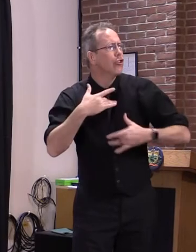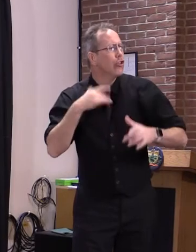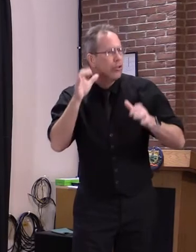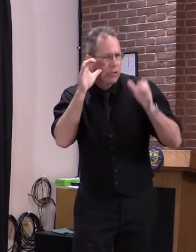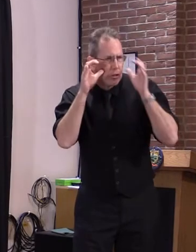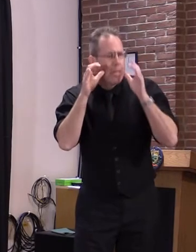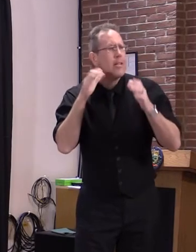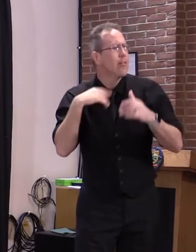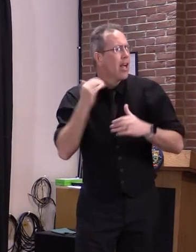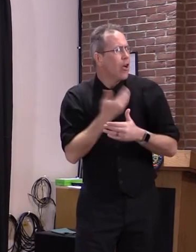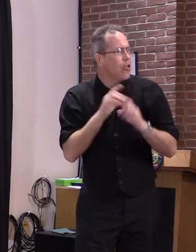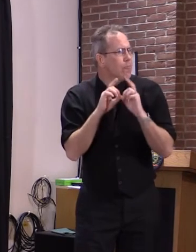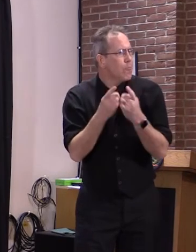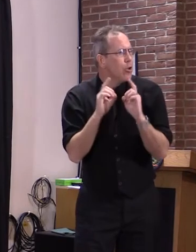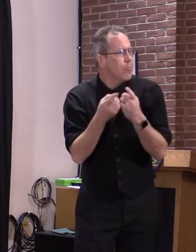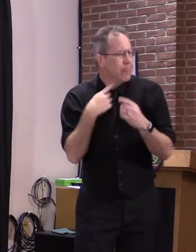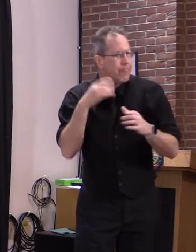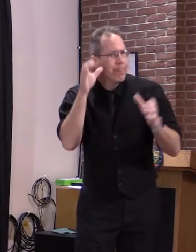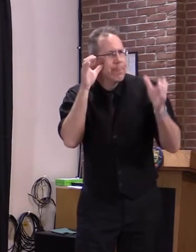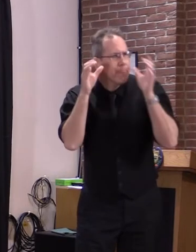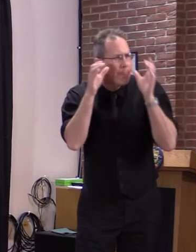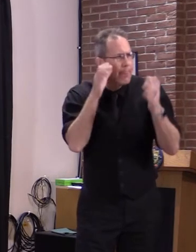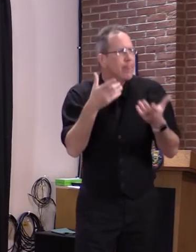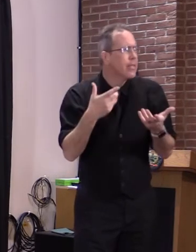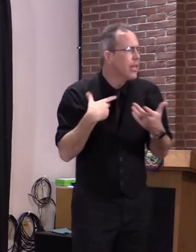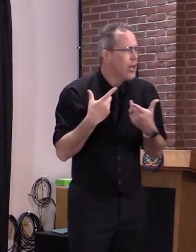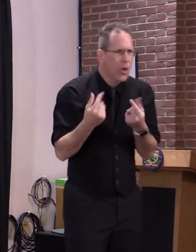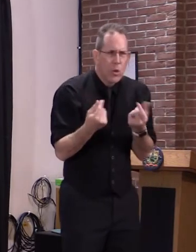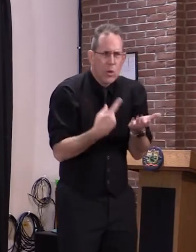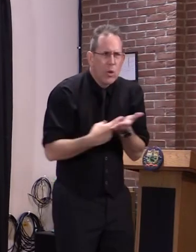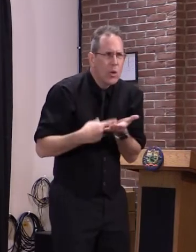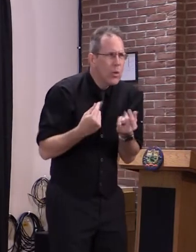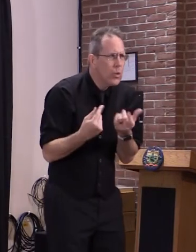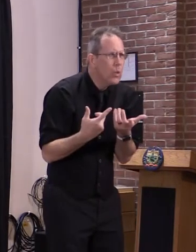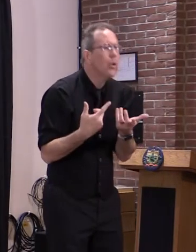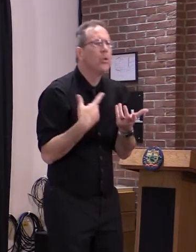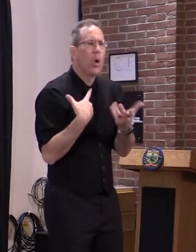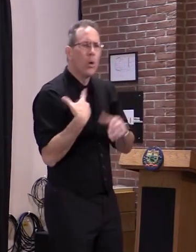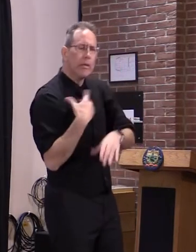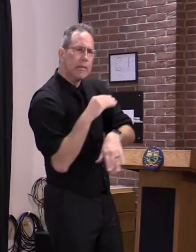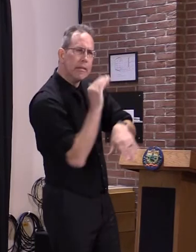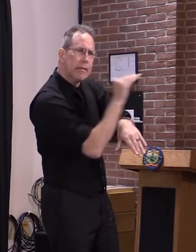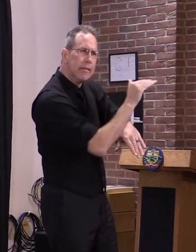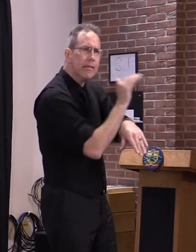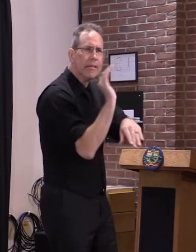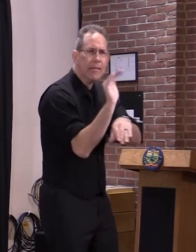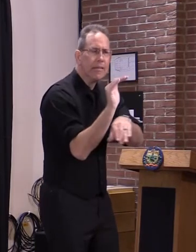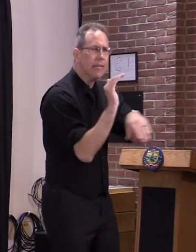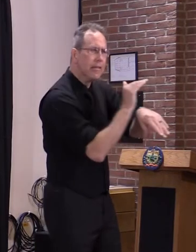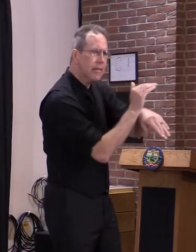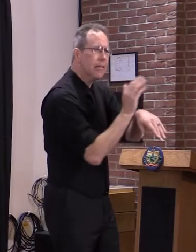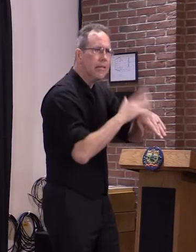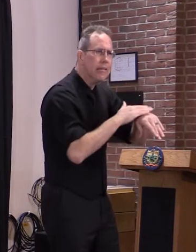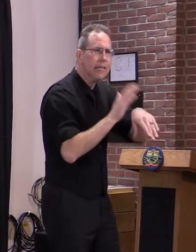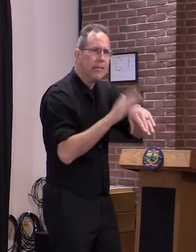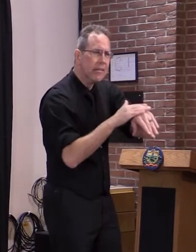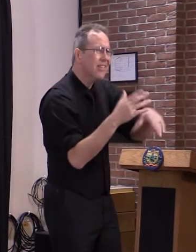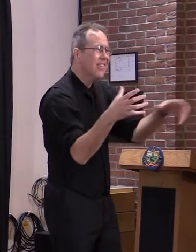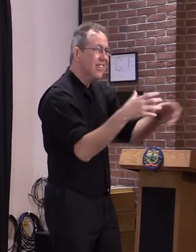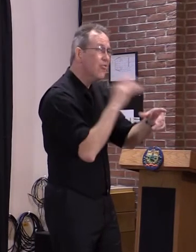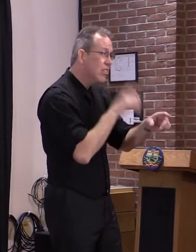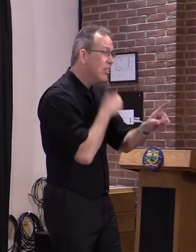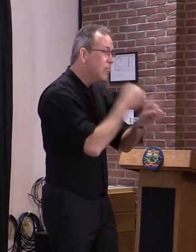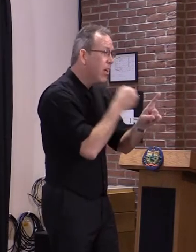about alternatives, to have conversations about the actual impact, and to get information about what their options